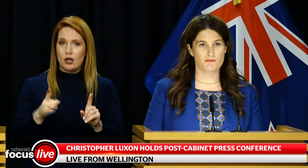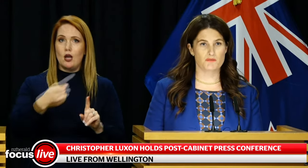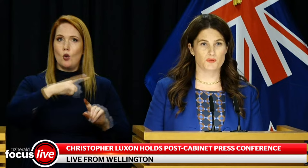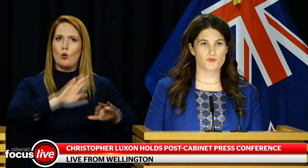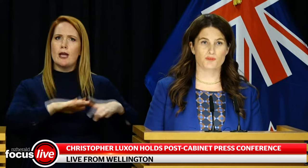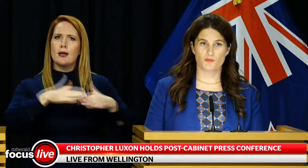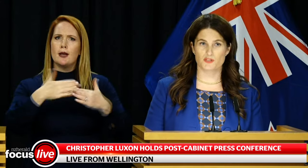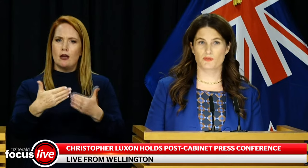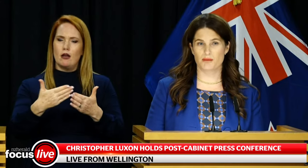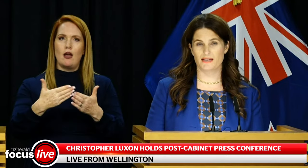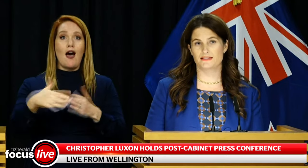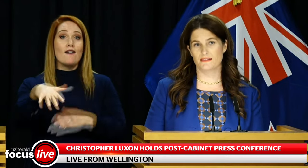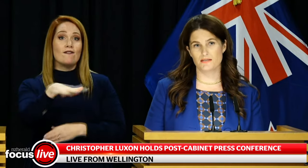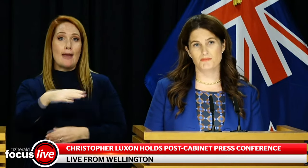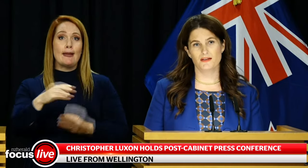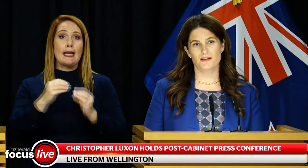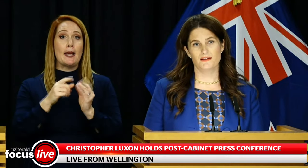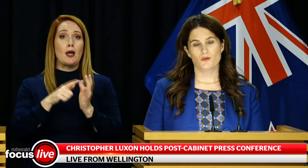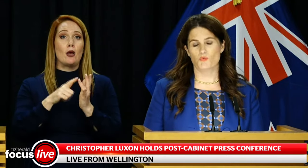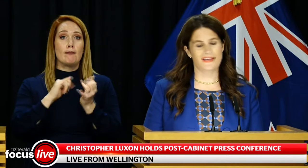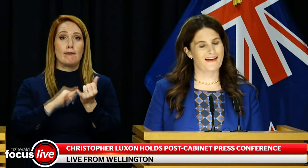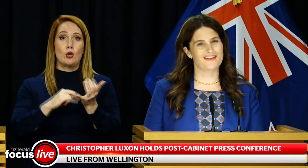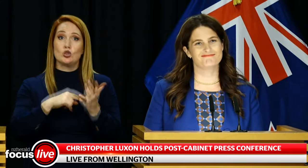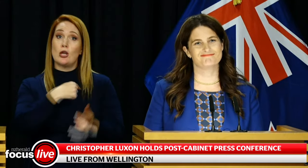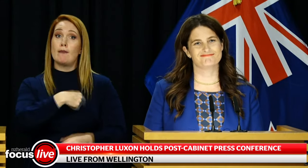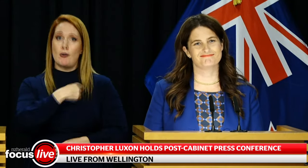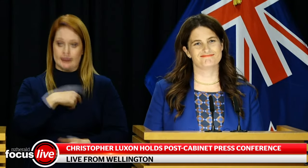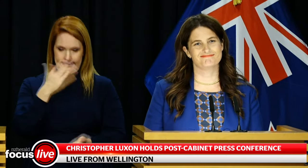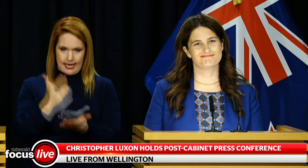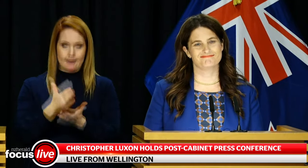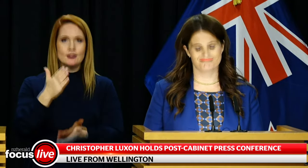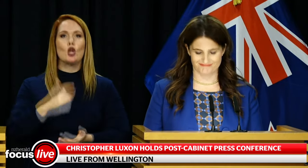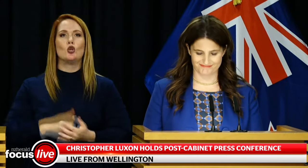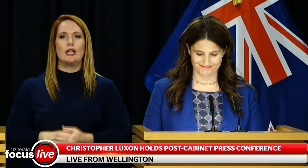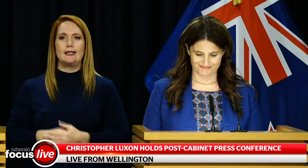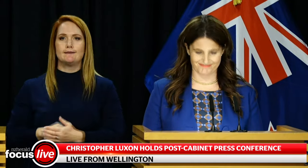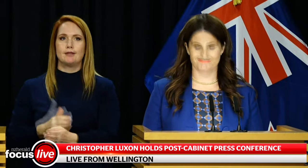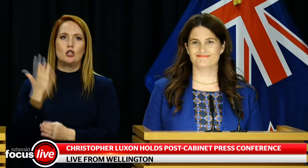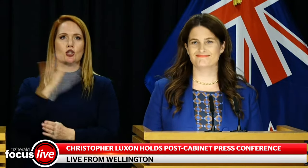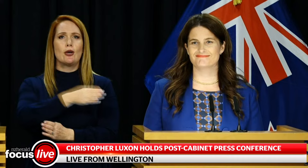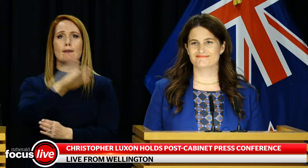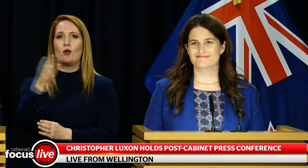on the family boost promise we made to them? Absolutely. We are.